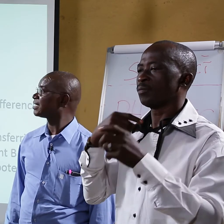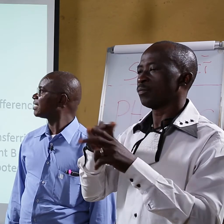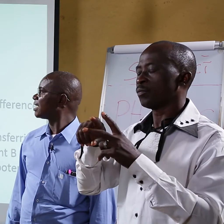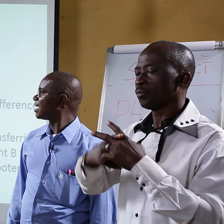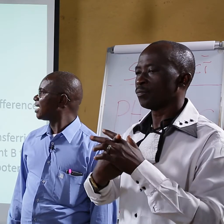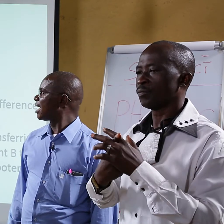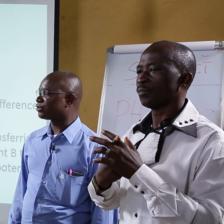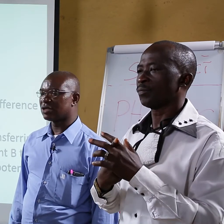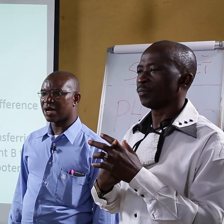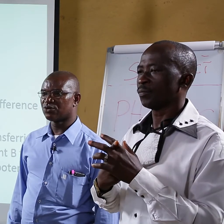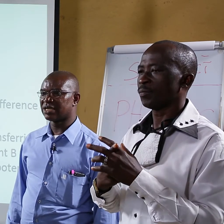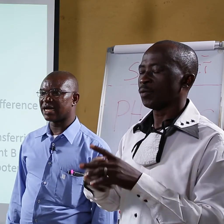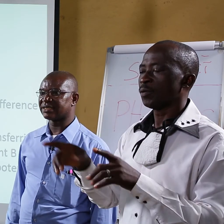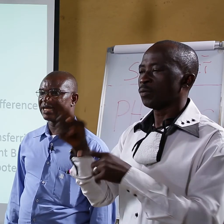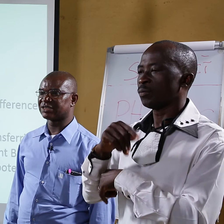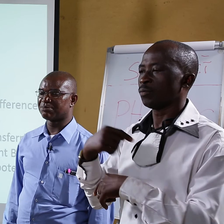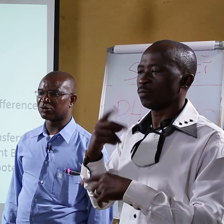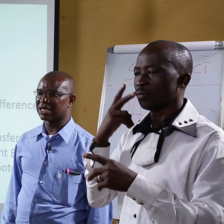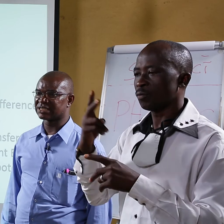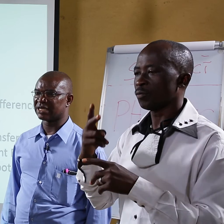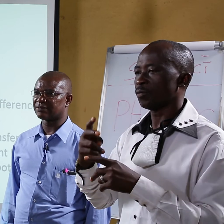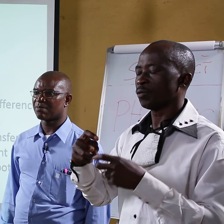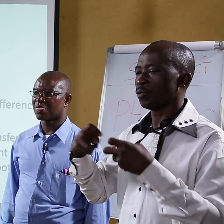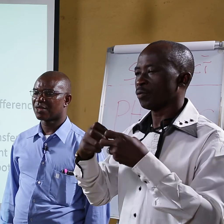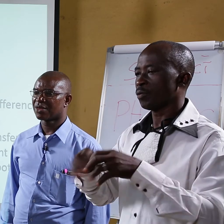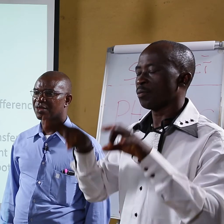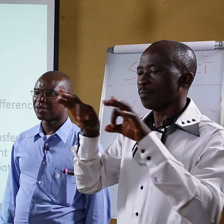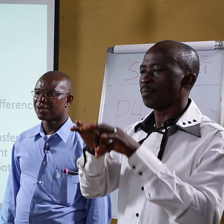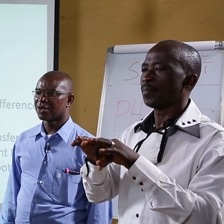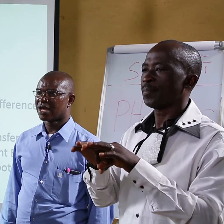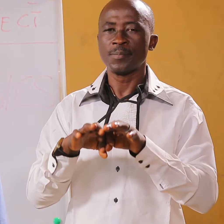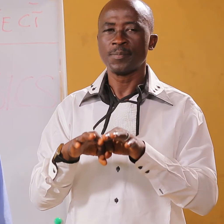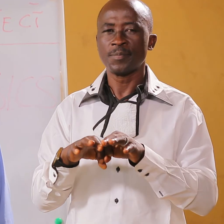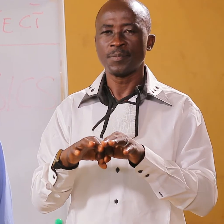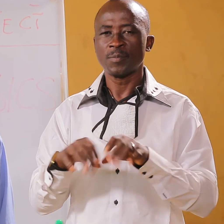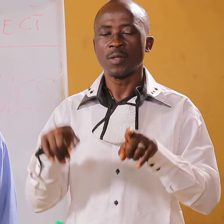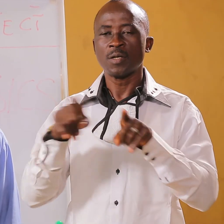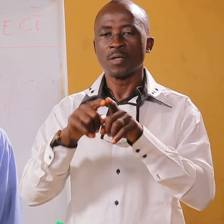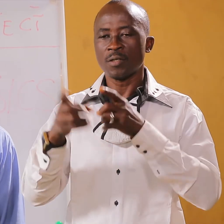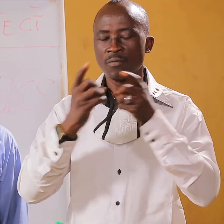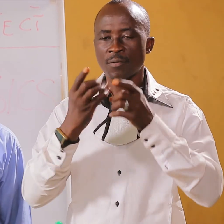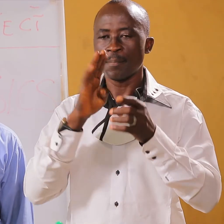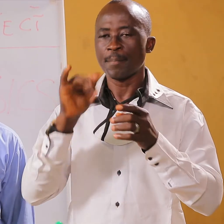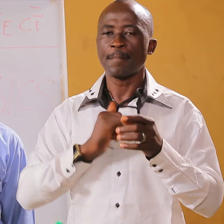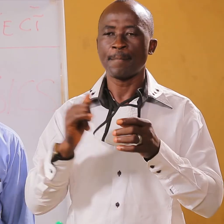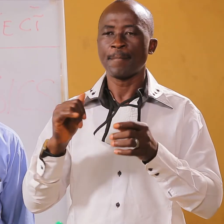started. And today we are looking at electric potential. As defined by my